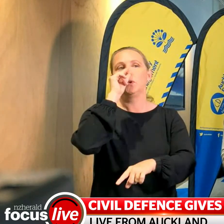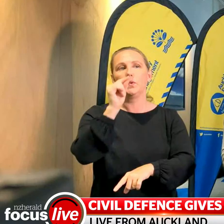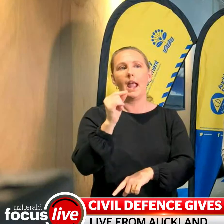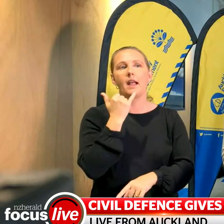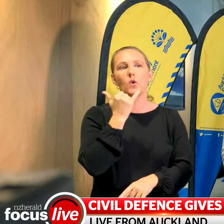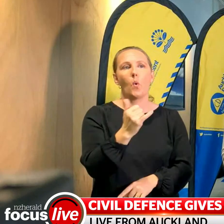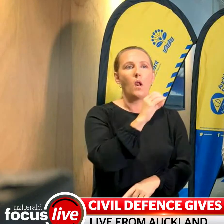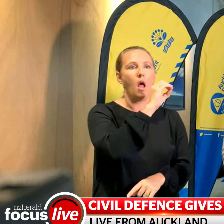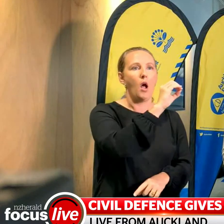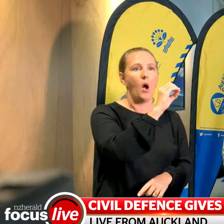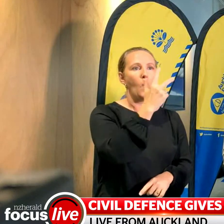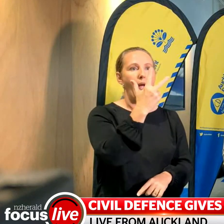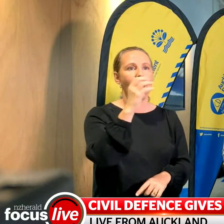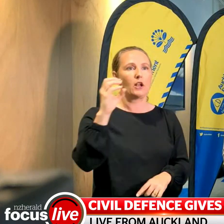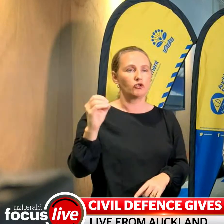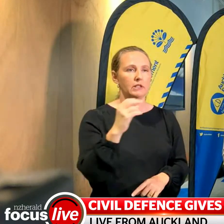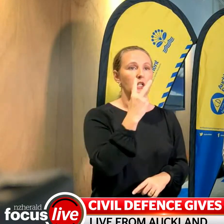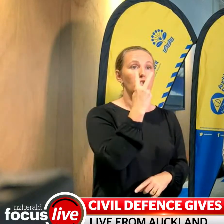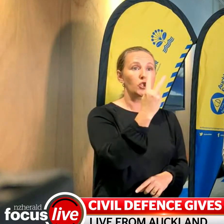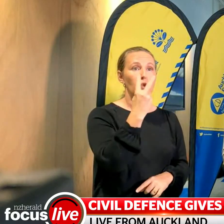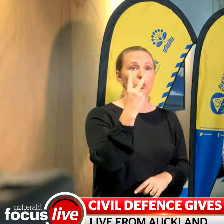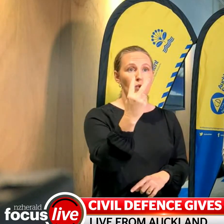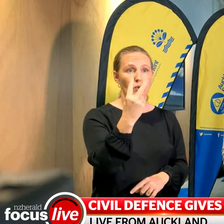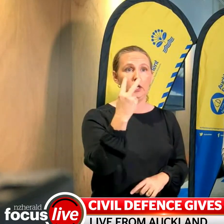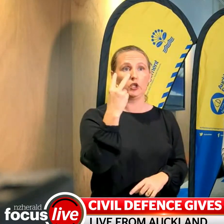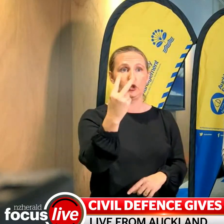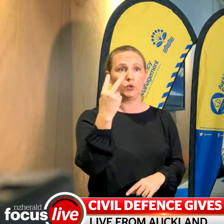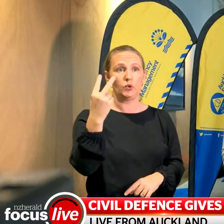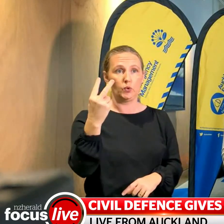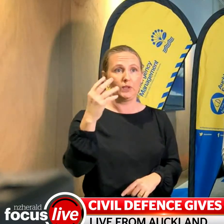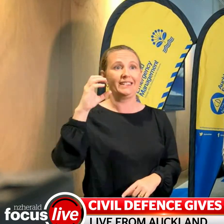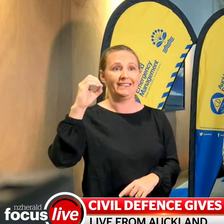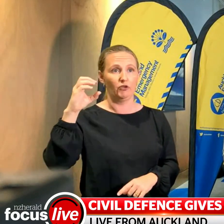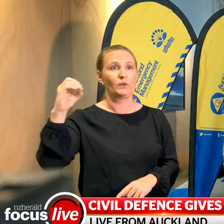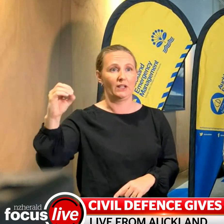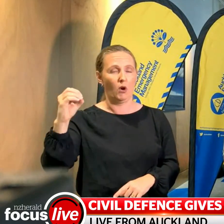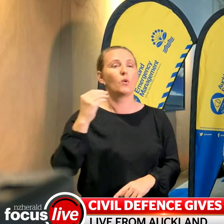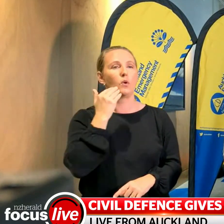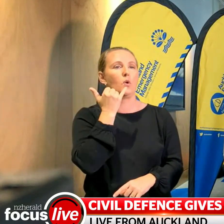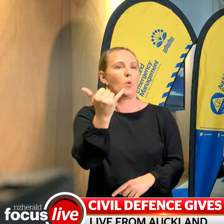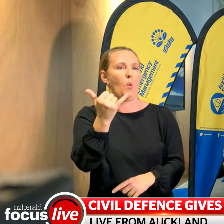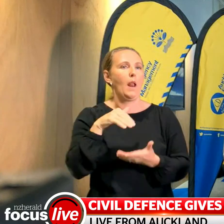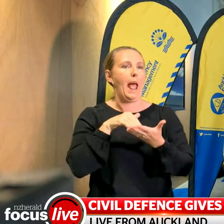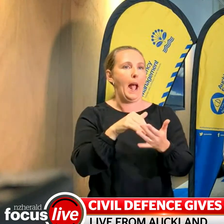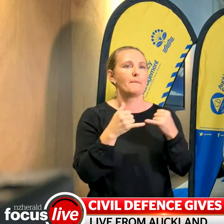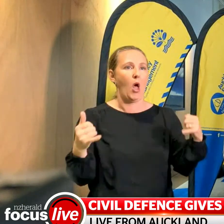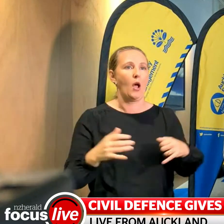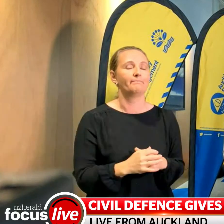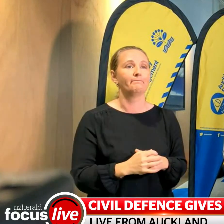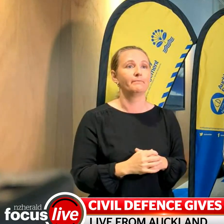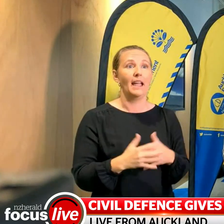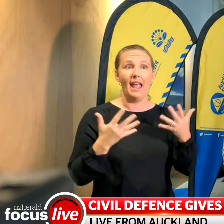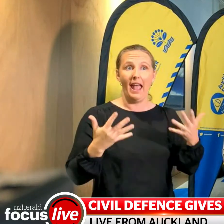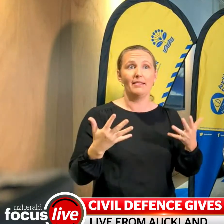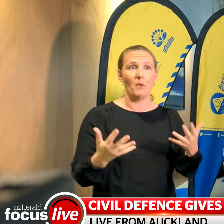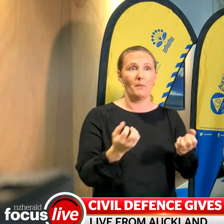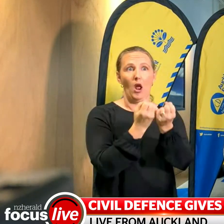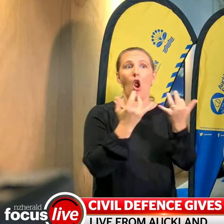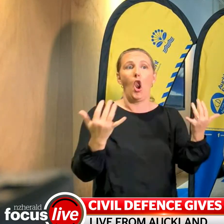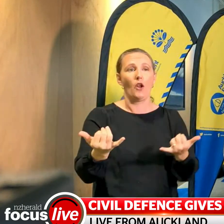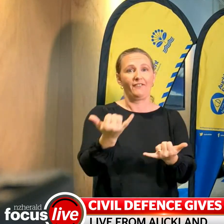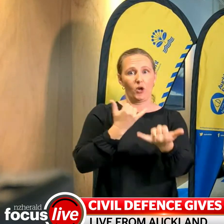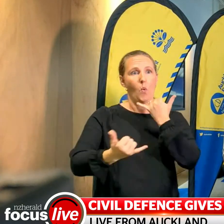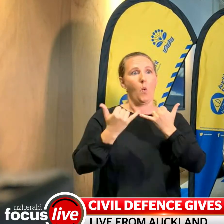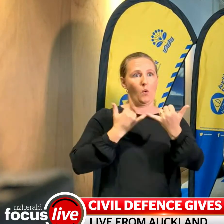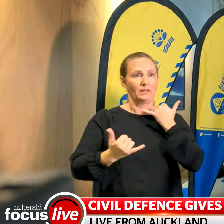our helpline, which is 0800 22 2200. We are experiencing large volumes of calls, but rest assured